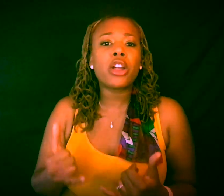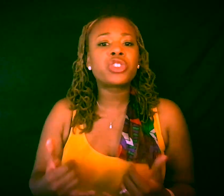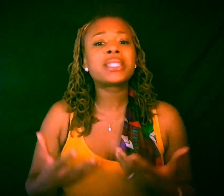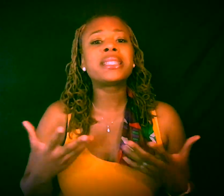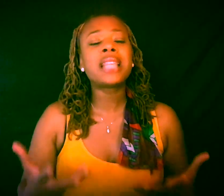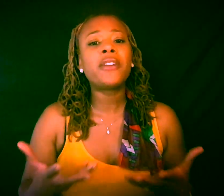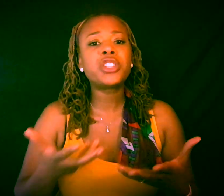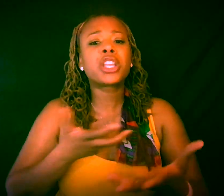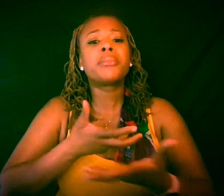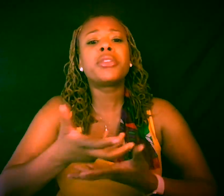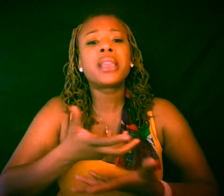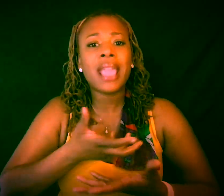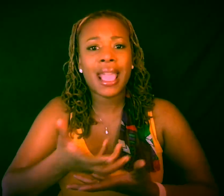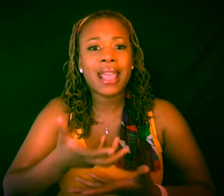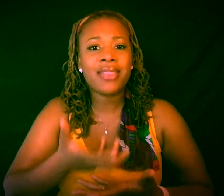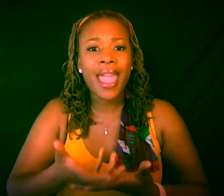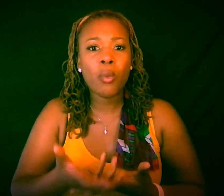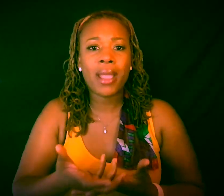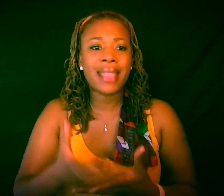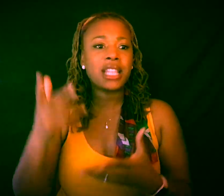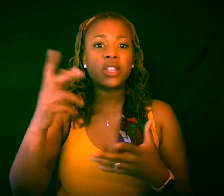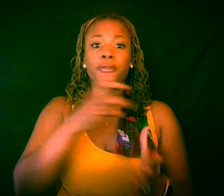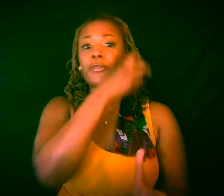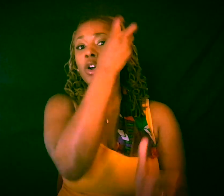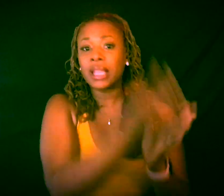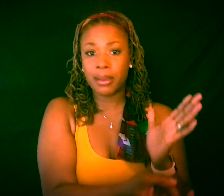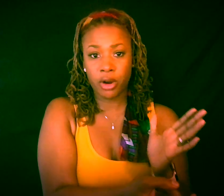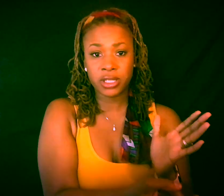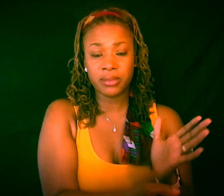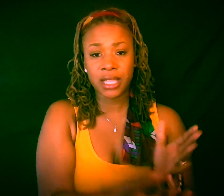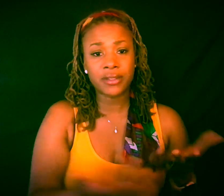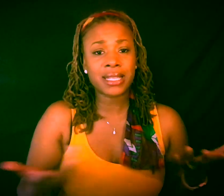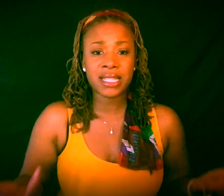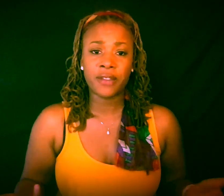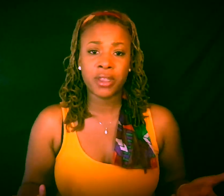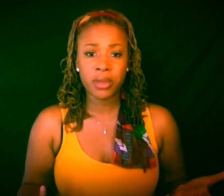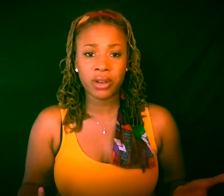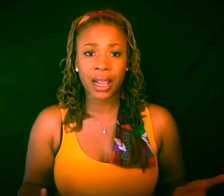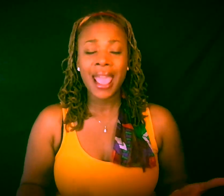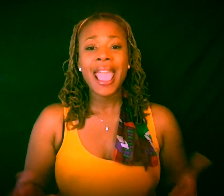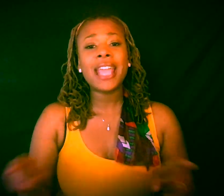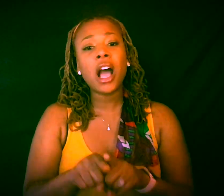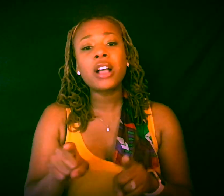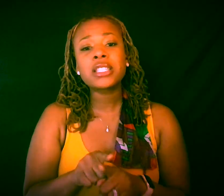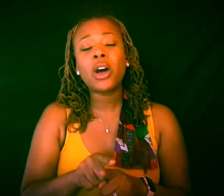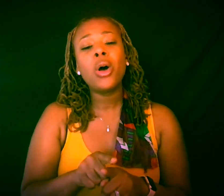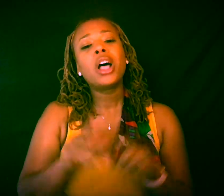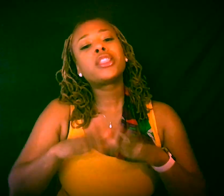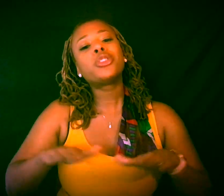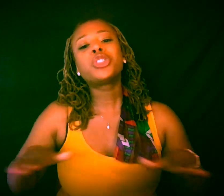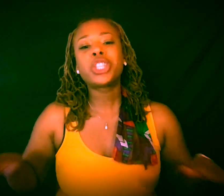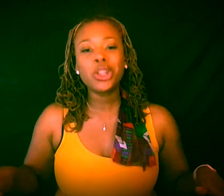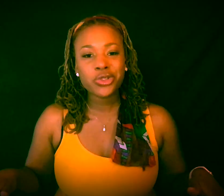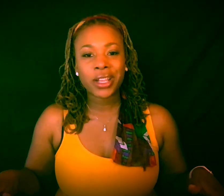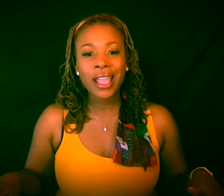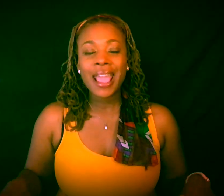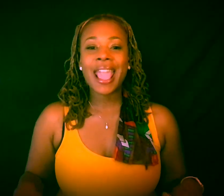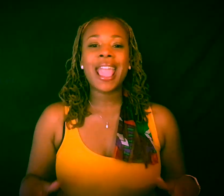just enough to communicate in that way, not to fully immerse themselves in the deaf community. And also those children. And I